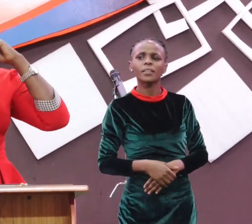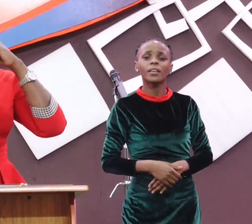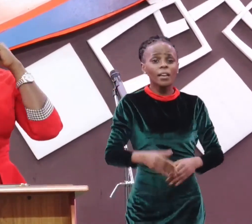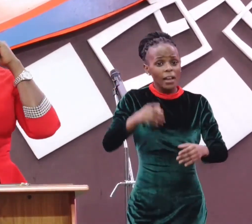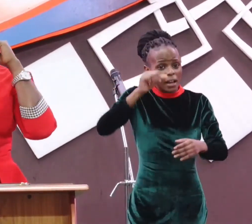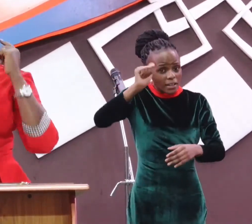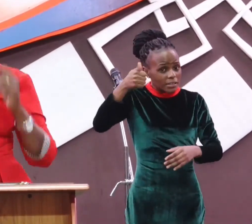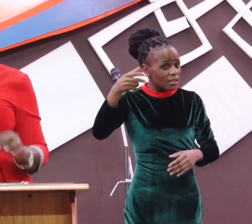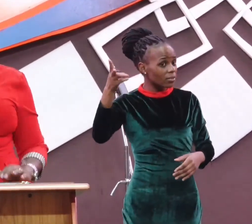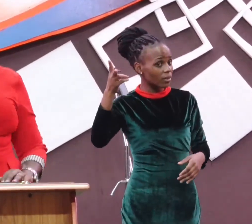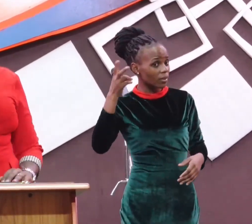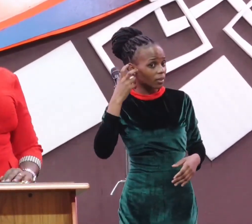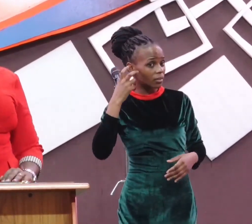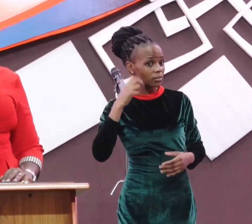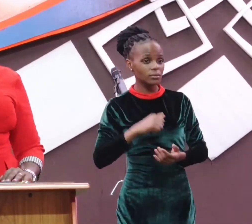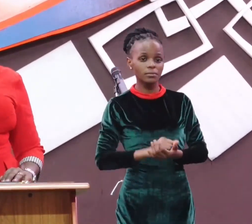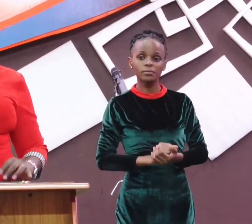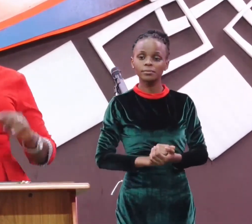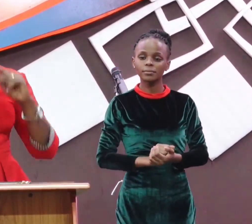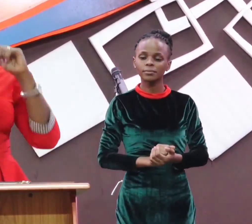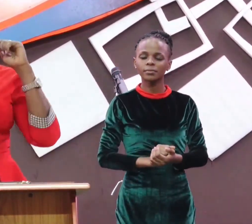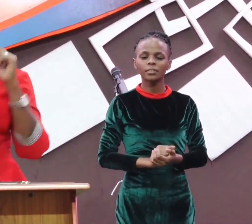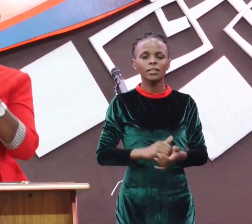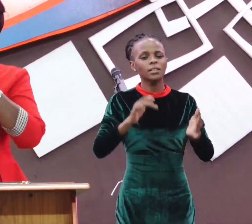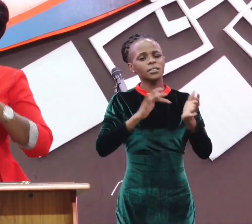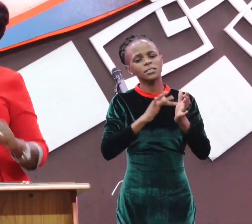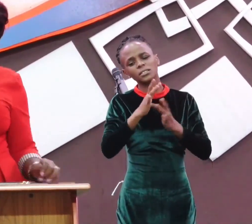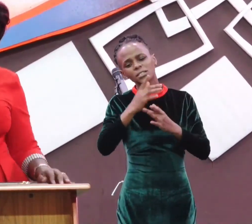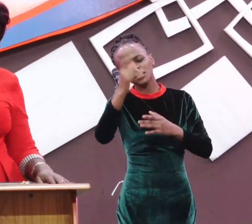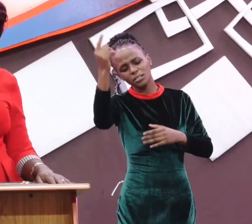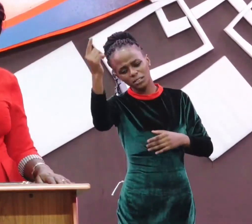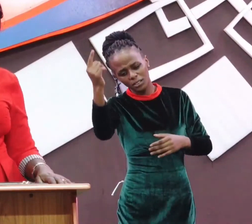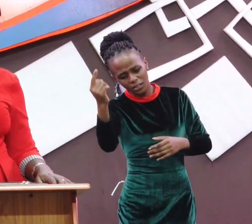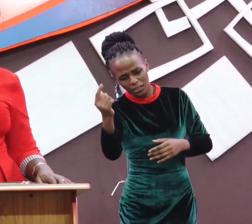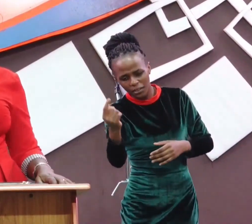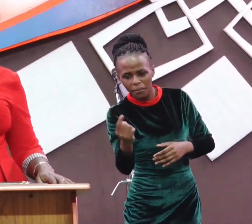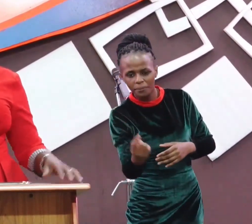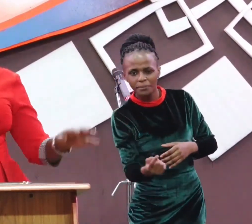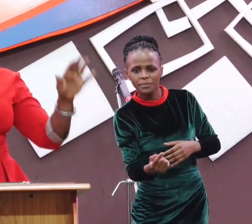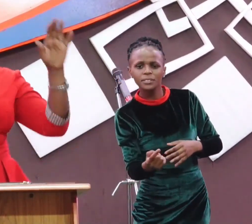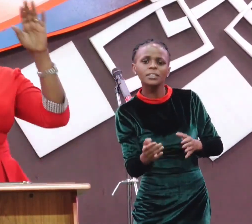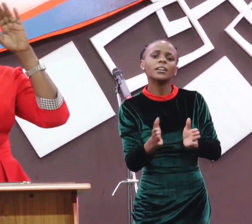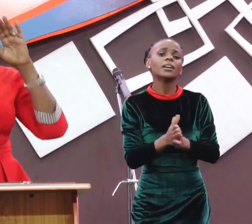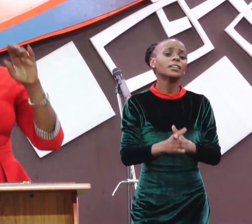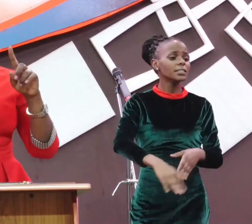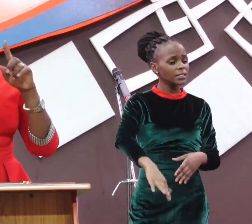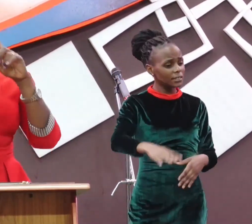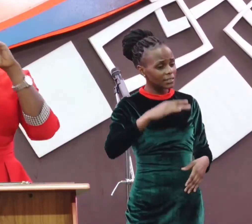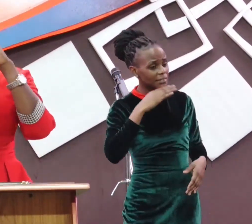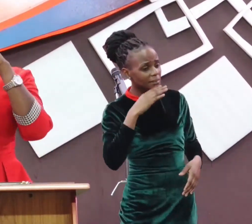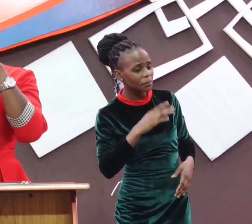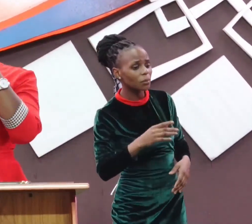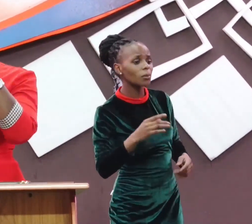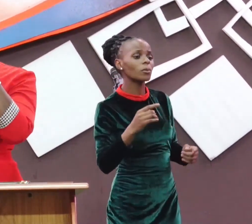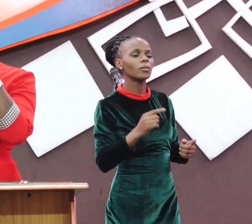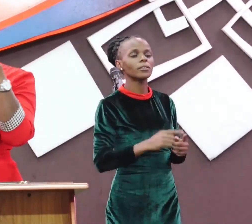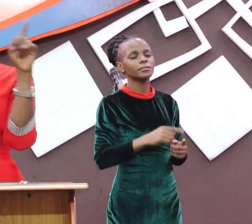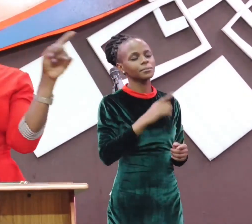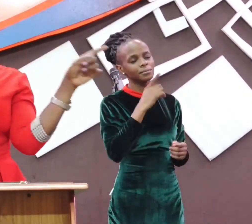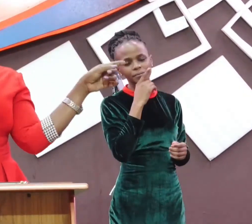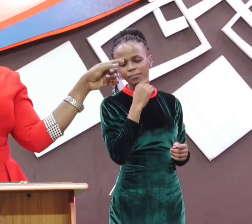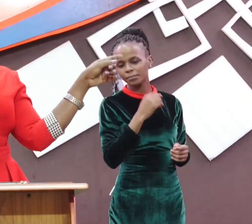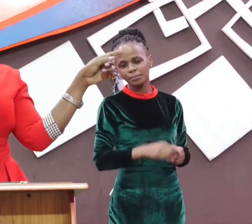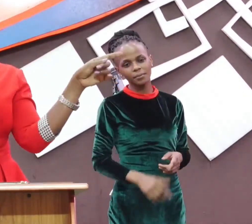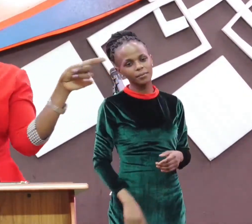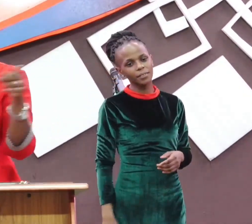I had them. Jesus came. Na yogera na banange buli omwi